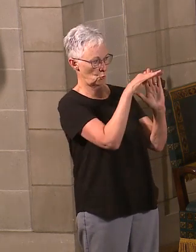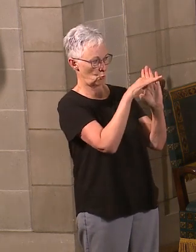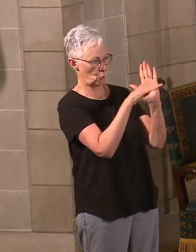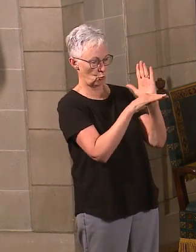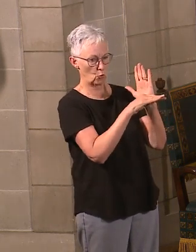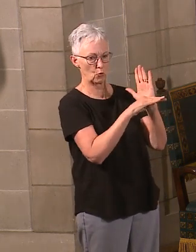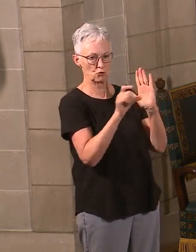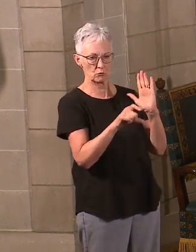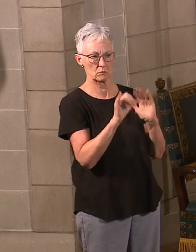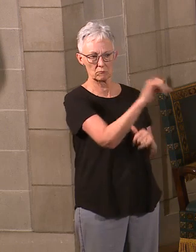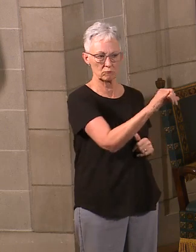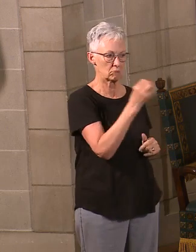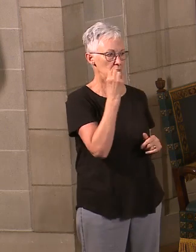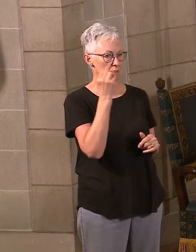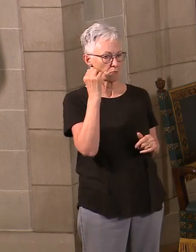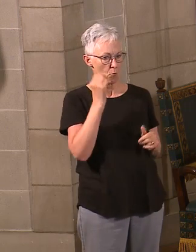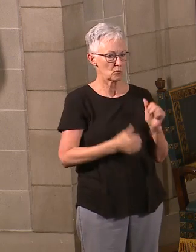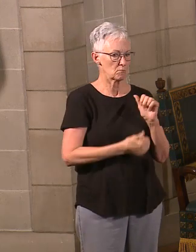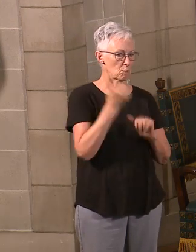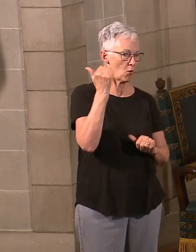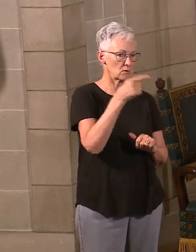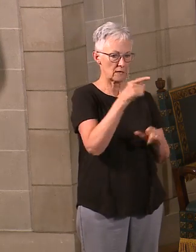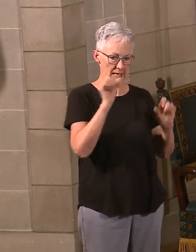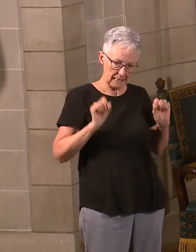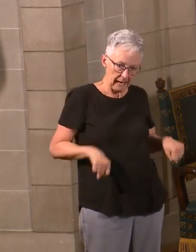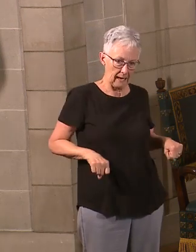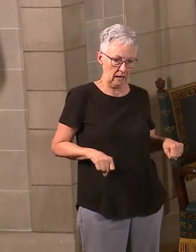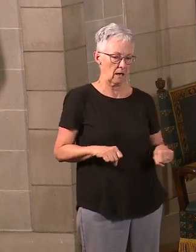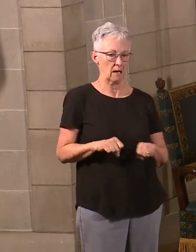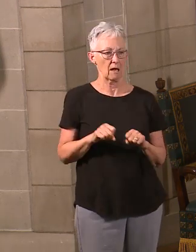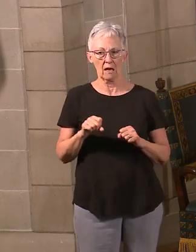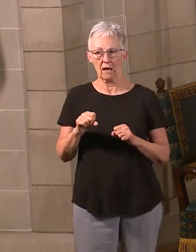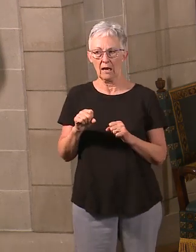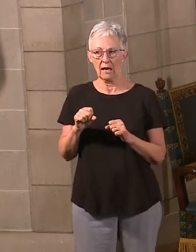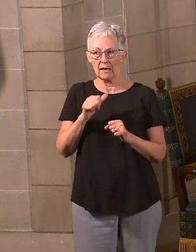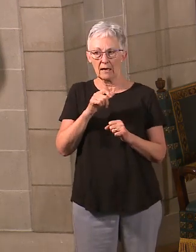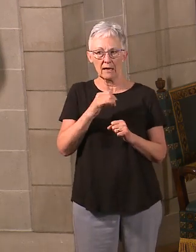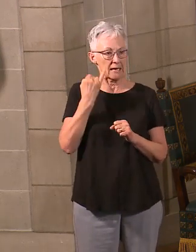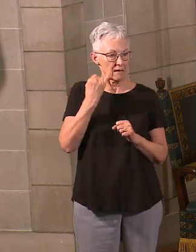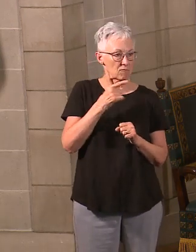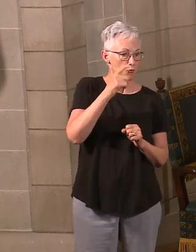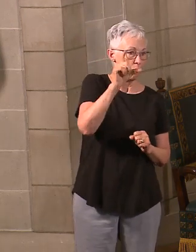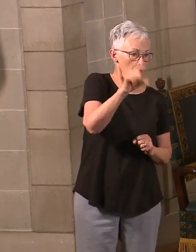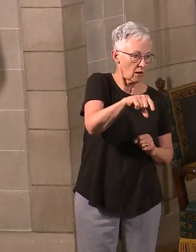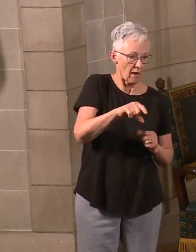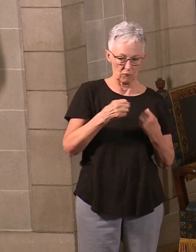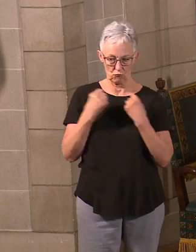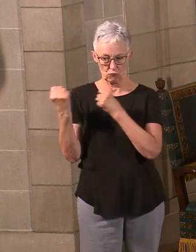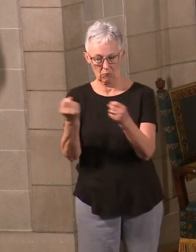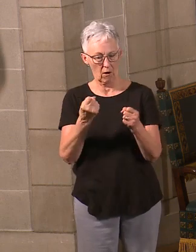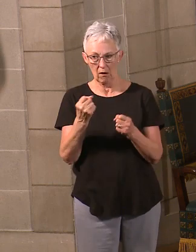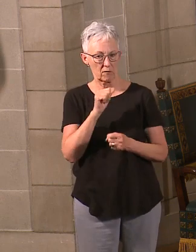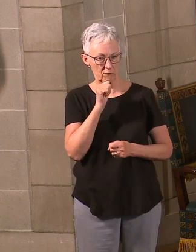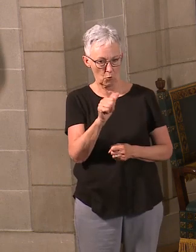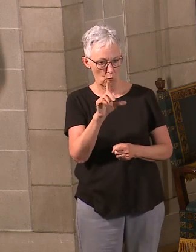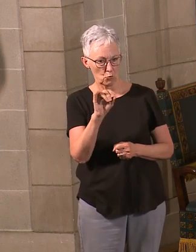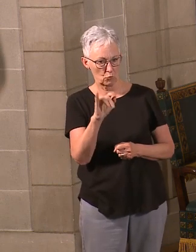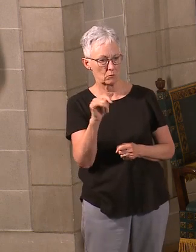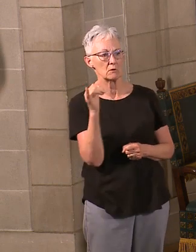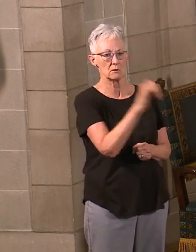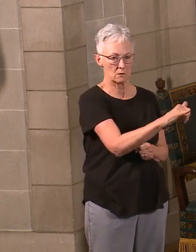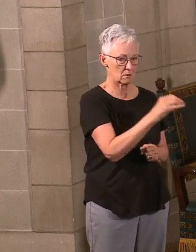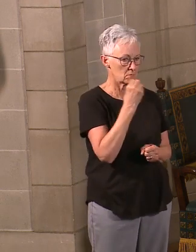unless it's necessary. They're not taking more than one trip to the store, or they're, or all those other things that just aren't necessary. They're doing a better job of staying at home. But there's